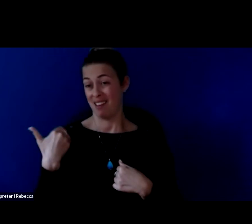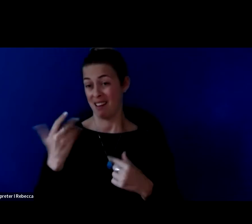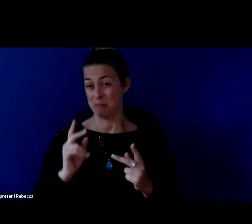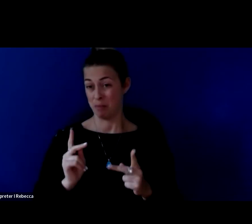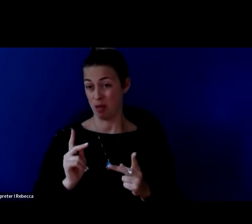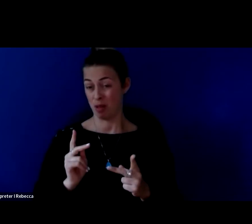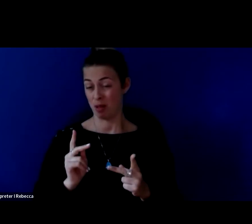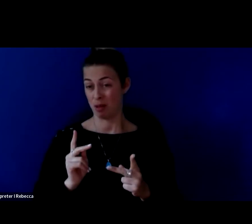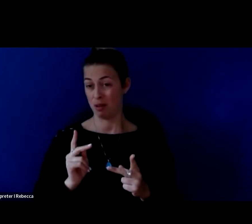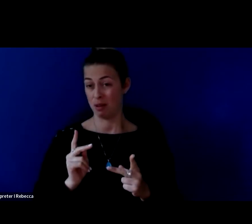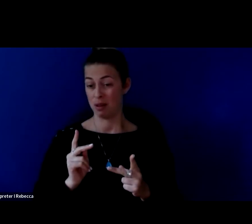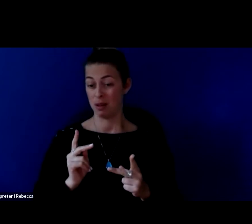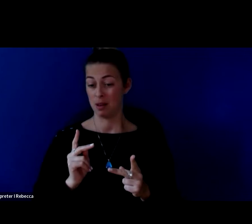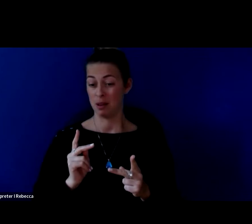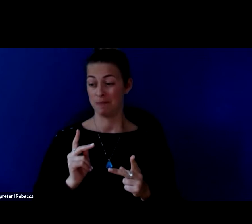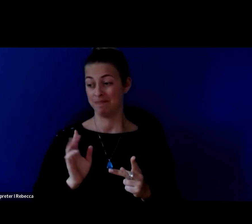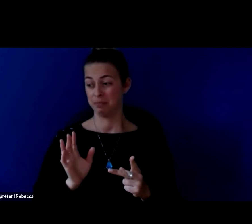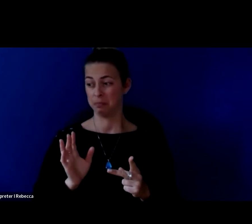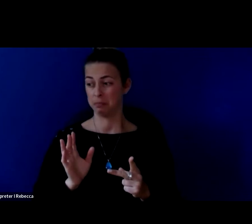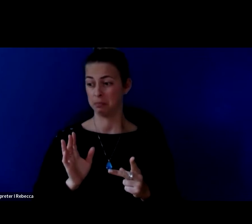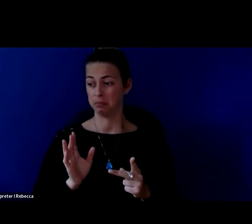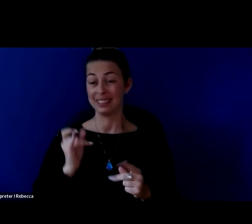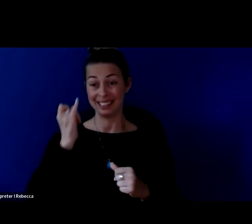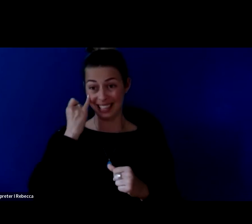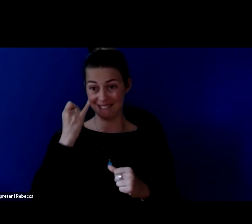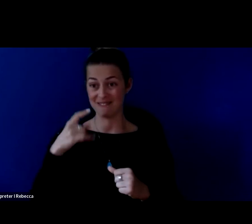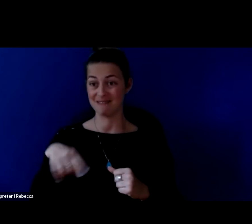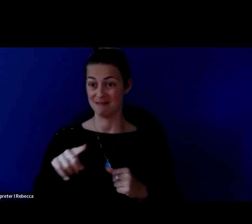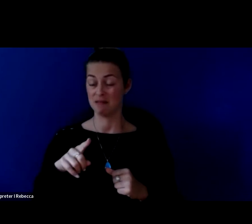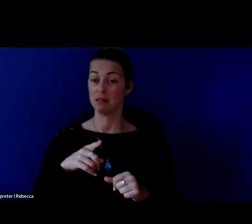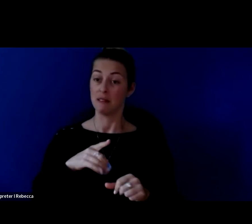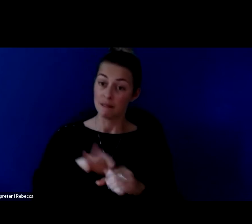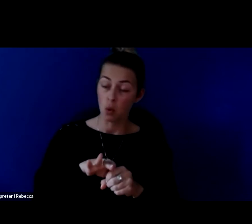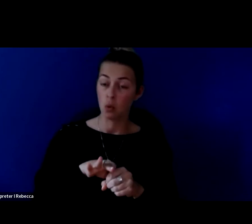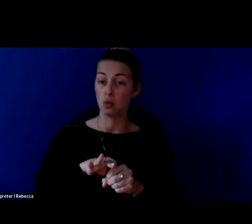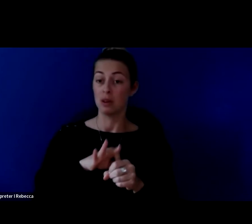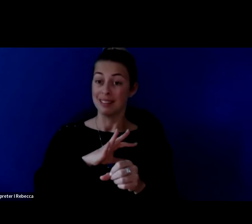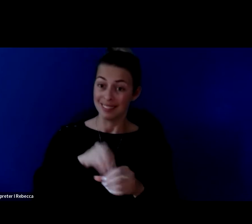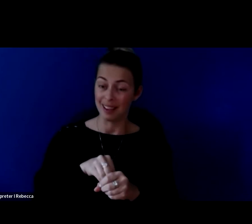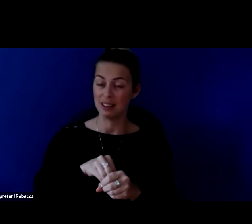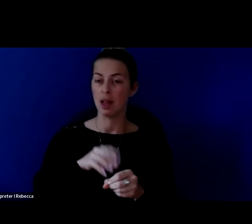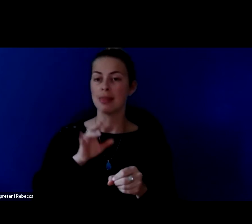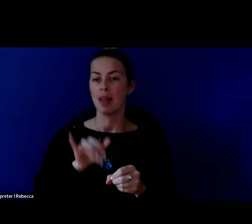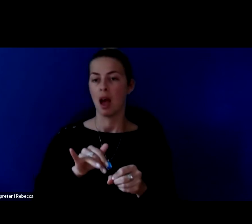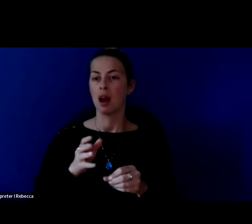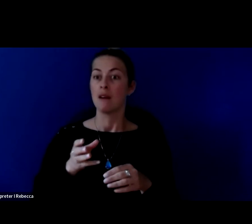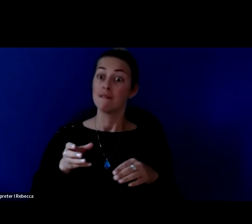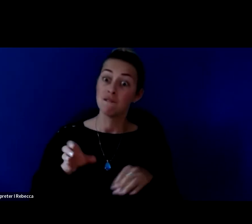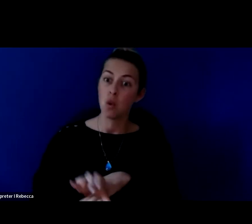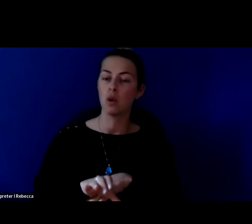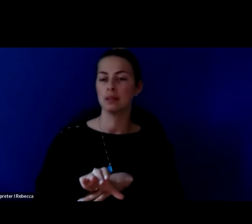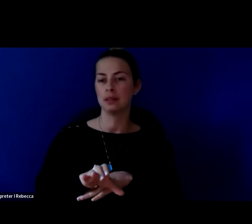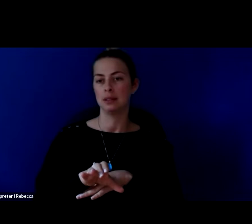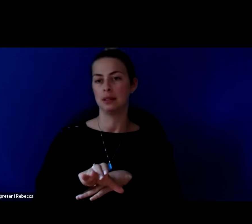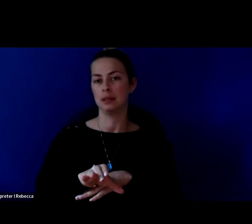think that if young people vote and if young people engage, that forces a discourse that may not happen